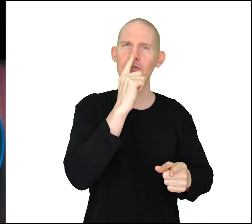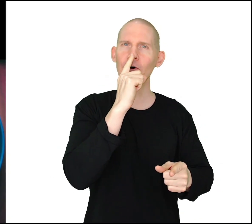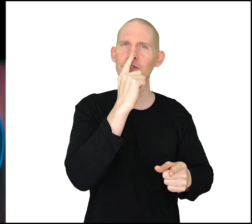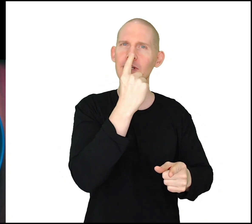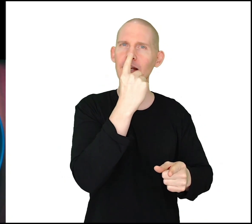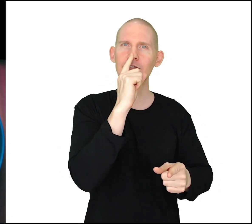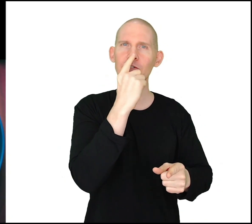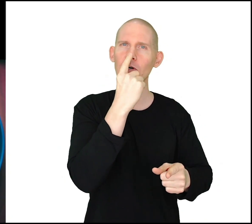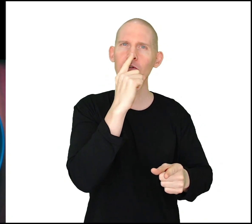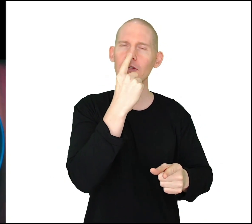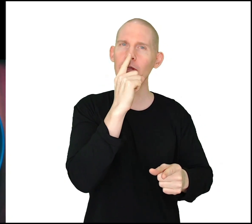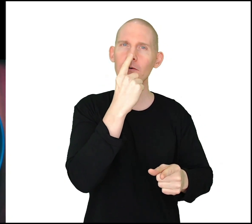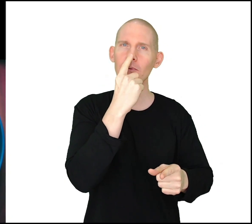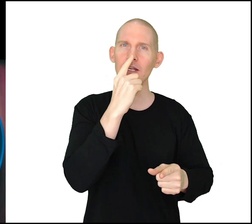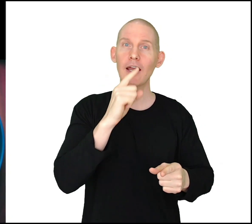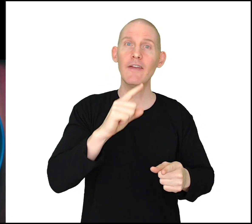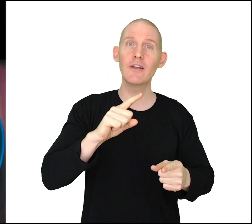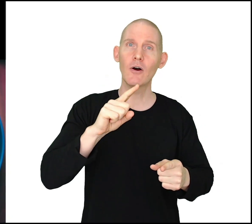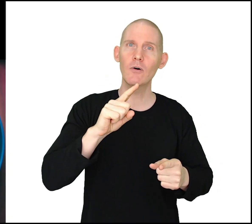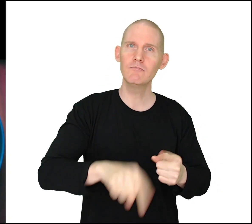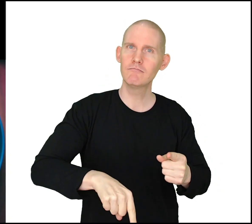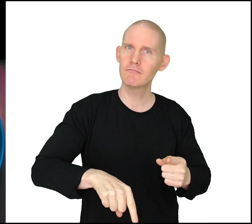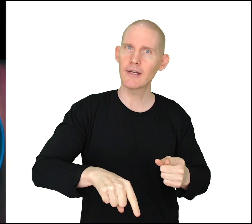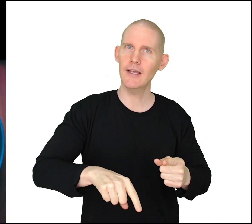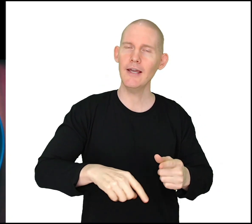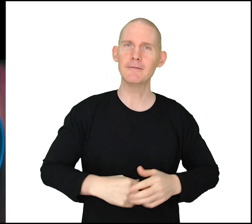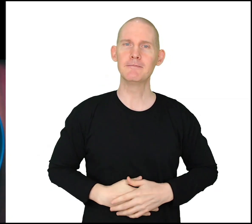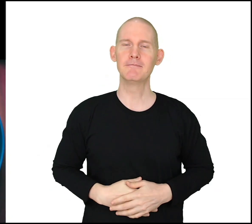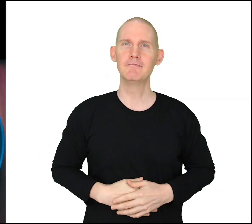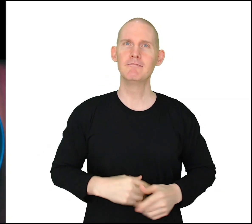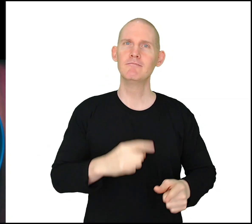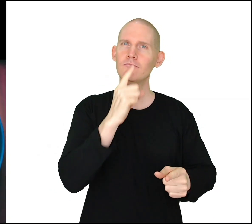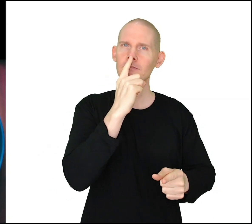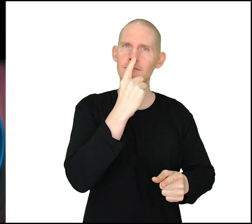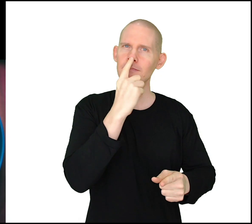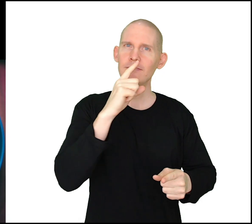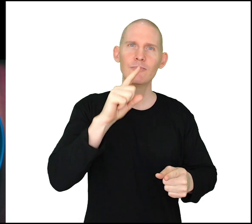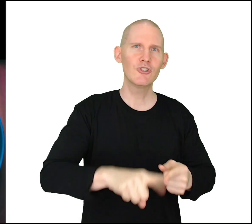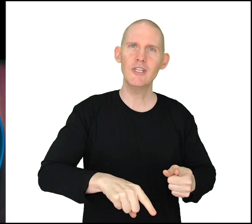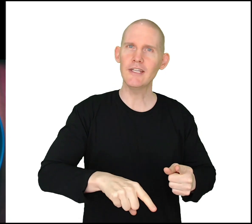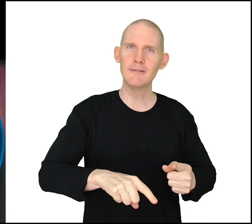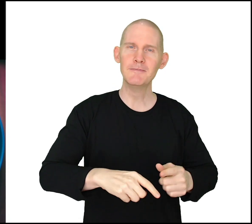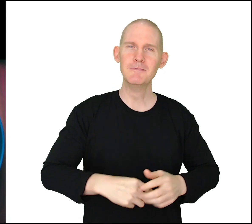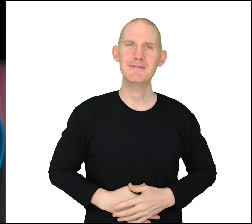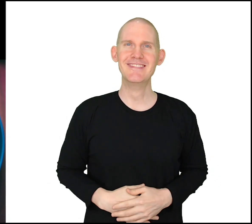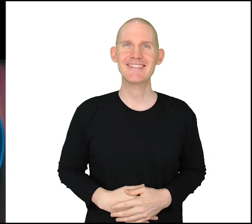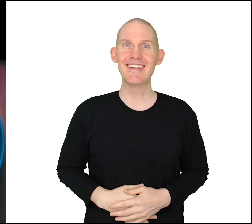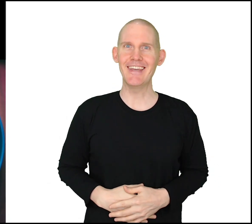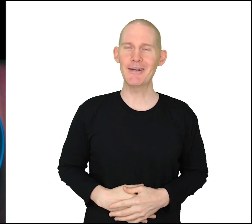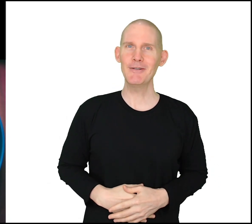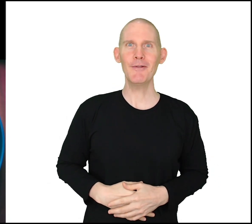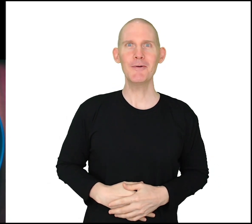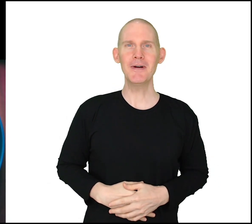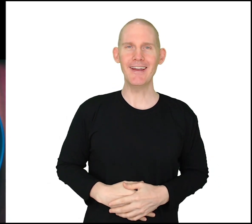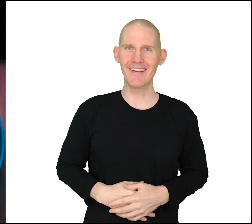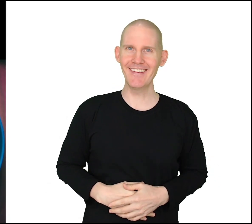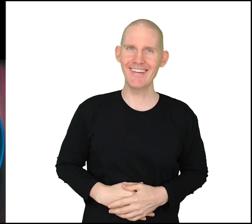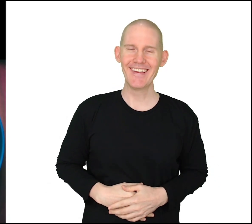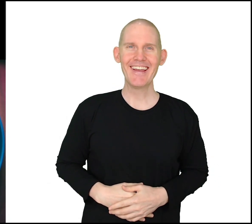nose, kind of swivel a little bit, and then go like that. Cheat. Yet another way,